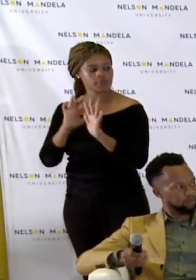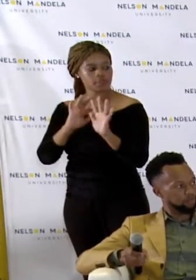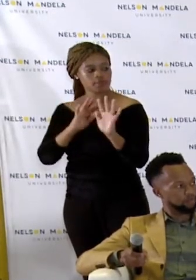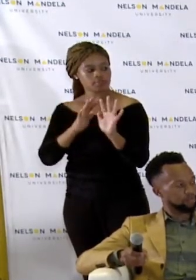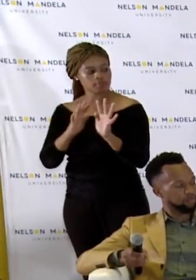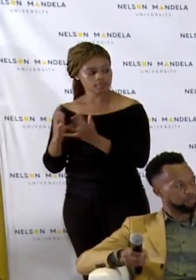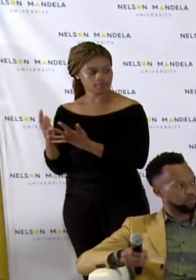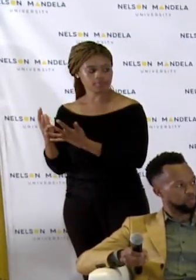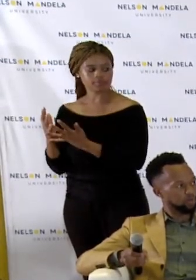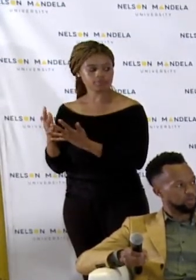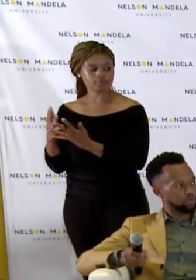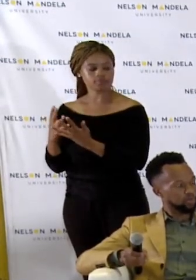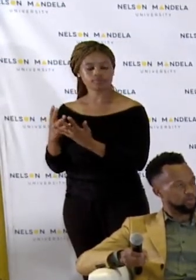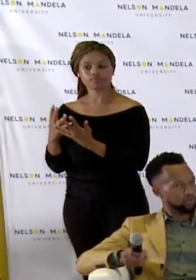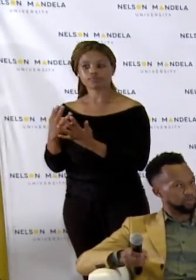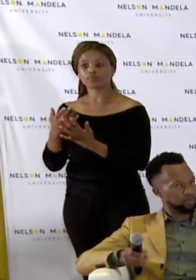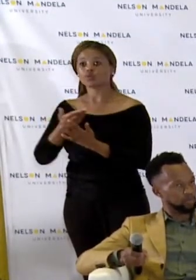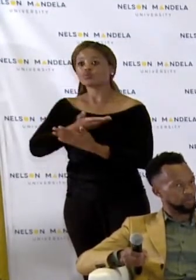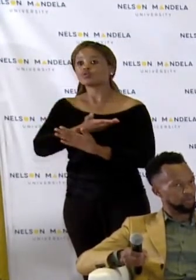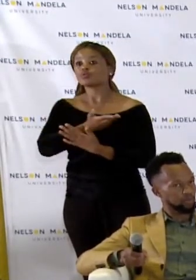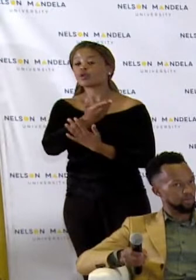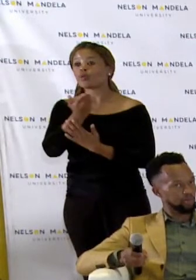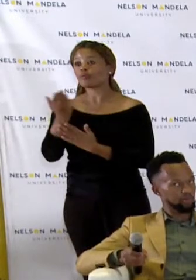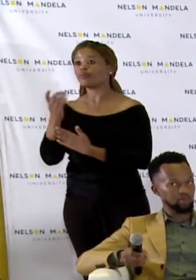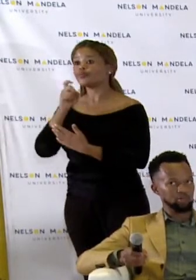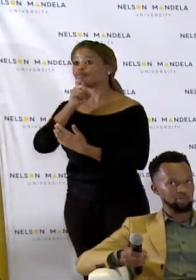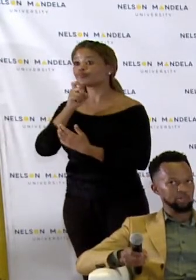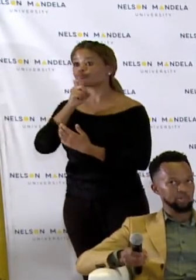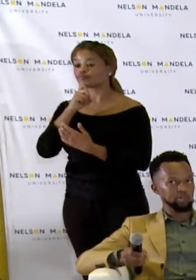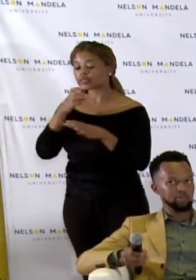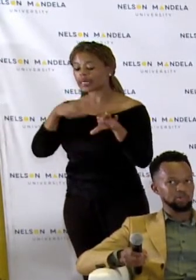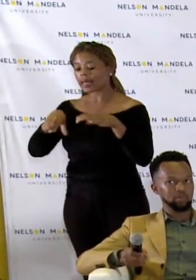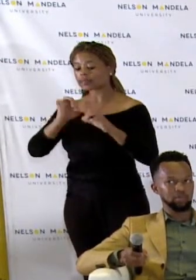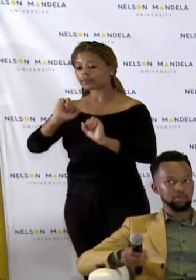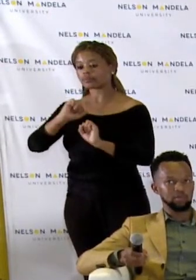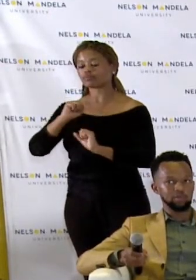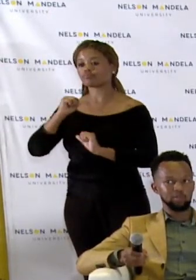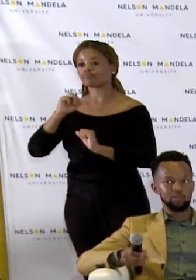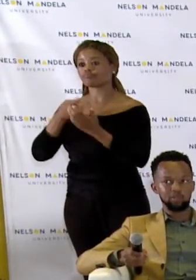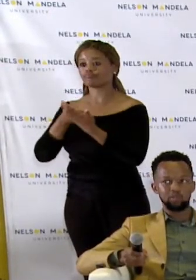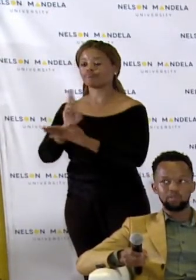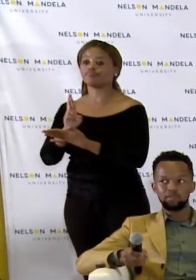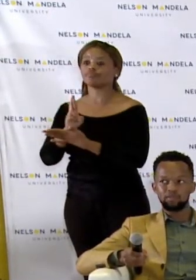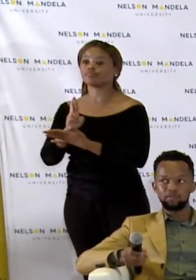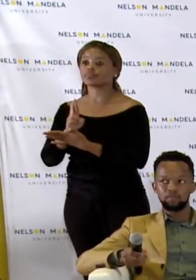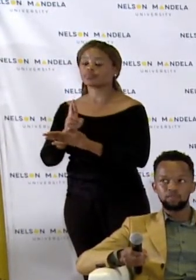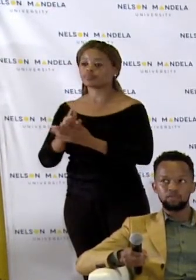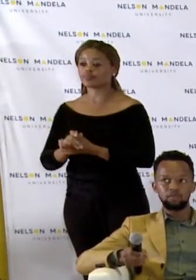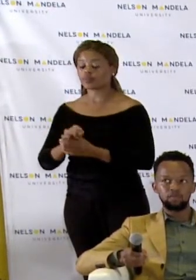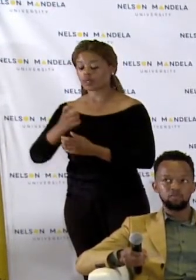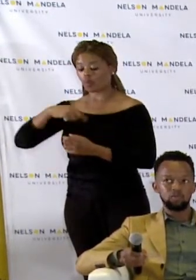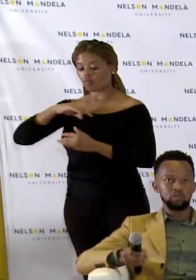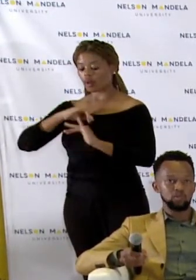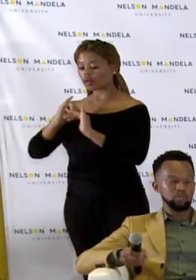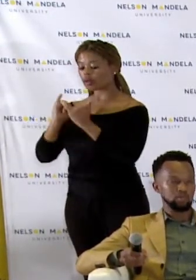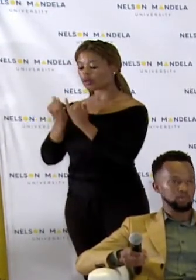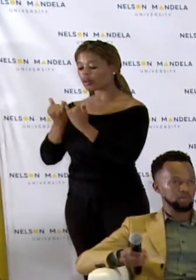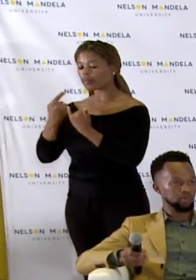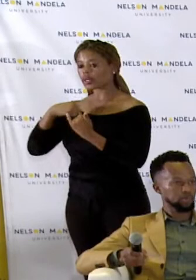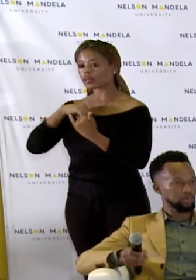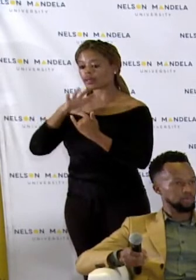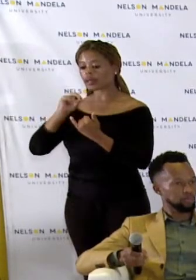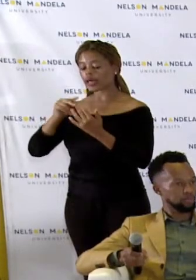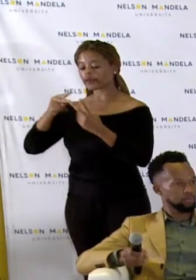how then do you as a user exercise your rights? So as a company, we have